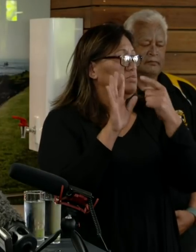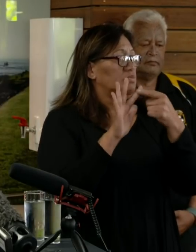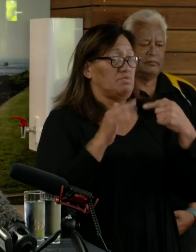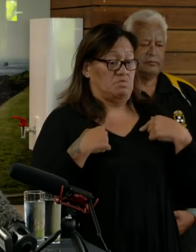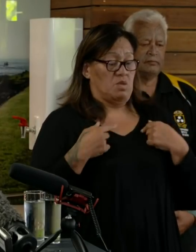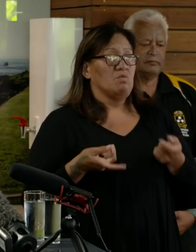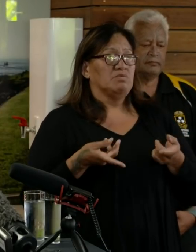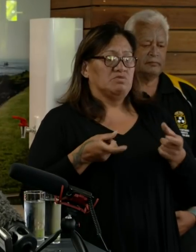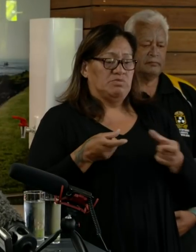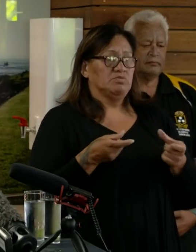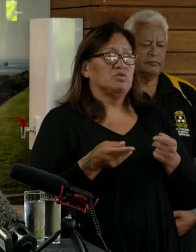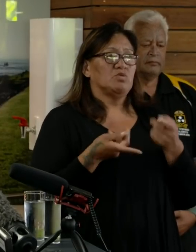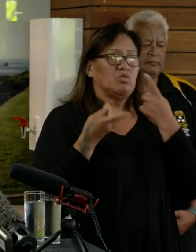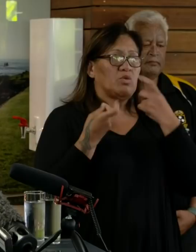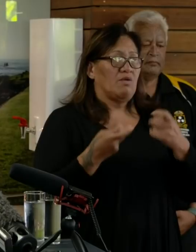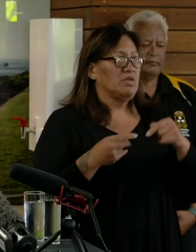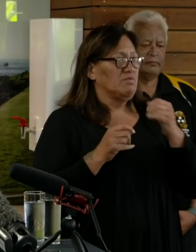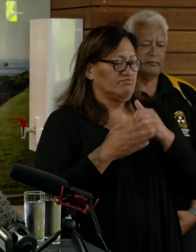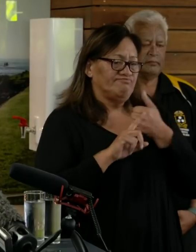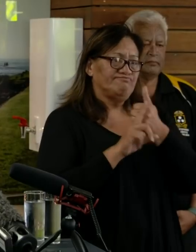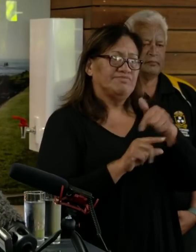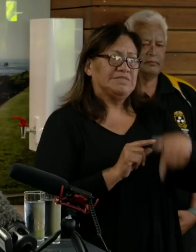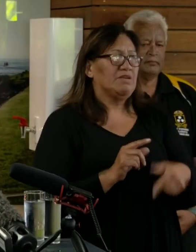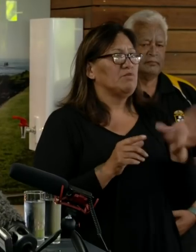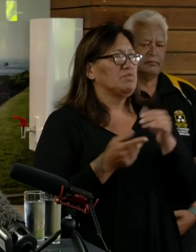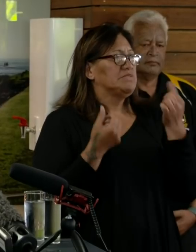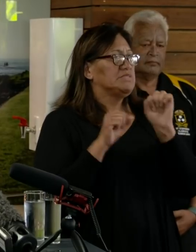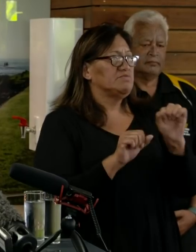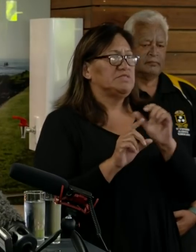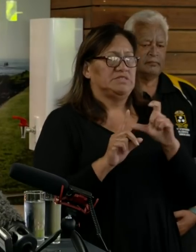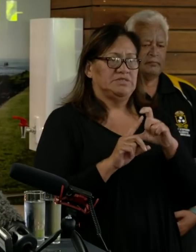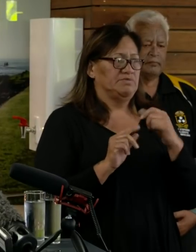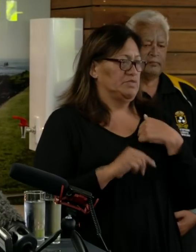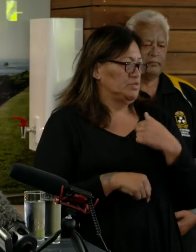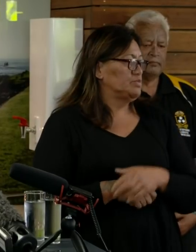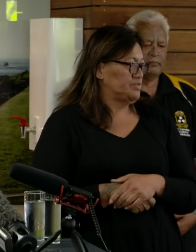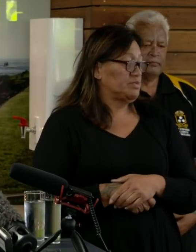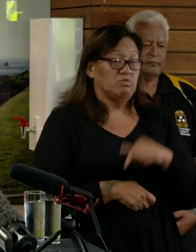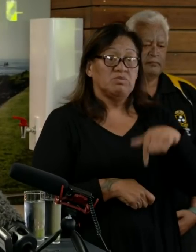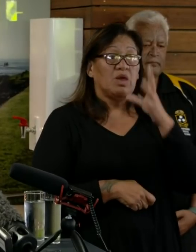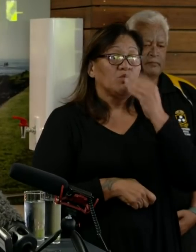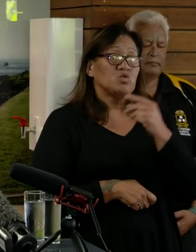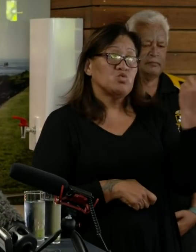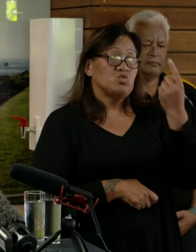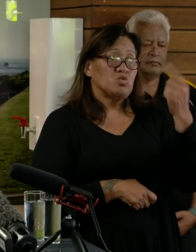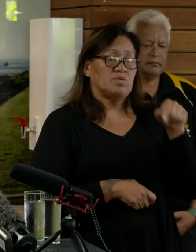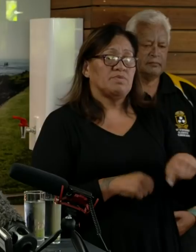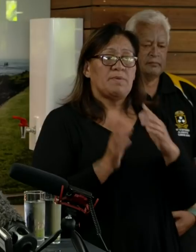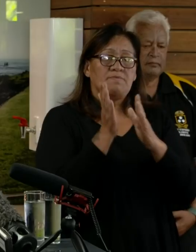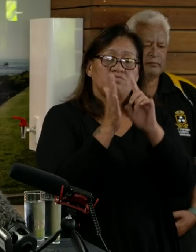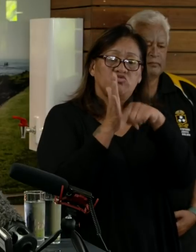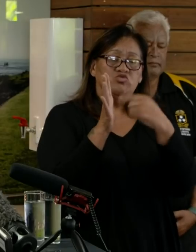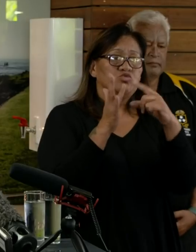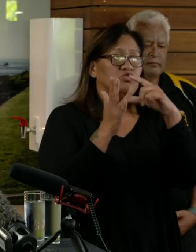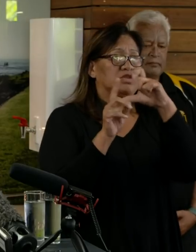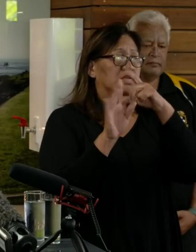Management Group, leading the response here in Whakatane. This afternoon, we've got with us Mayor Judy Turner from